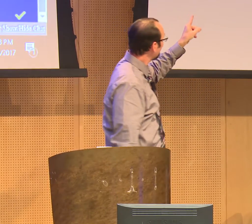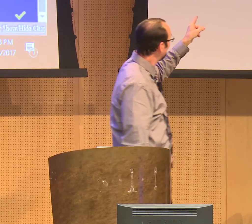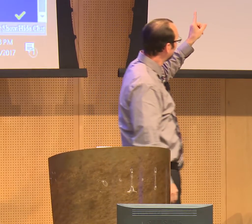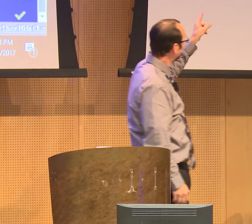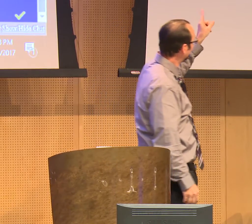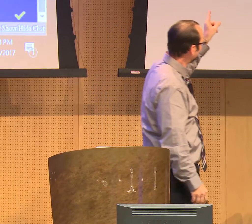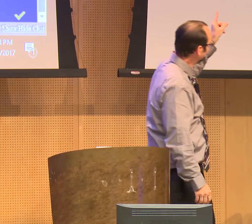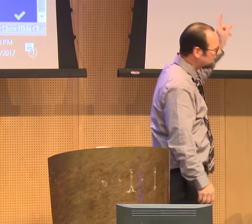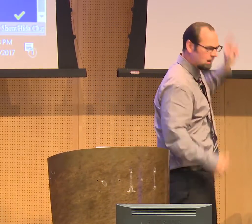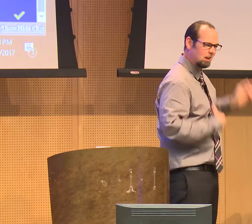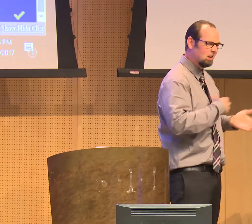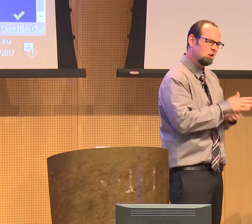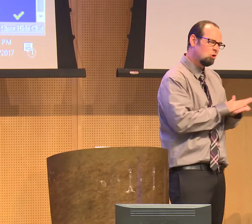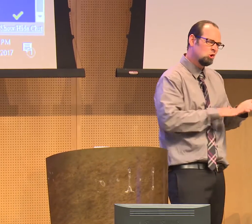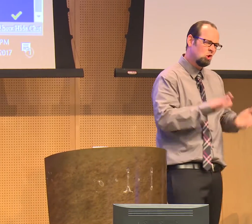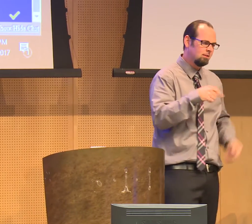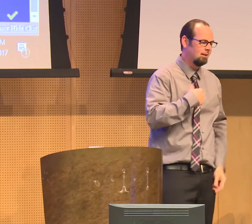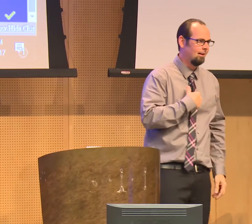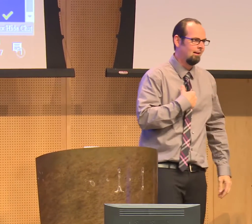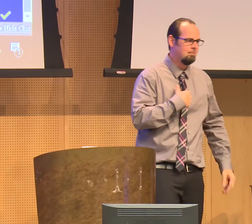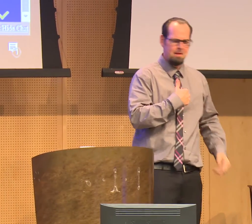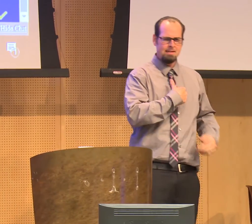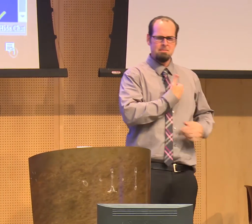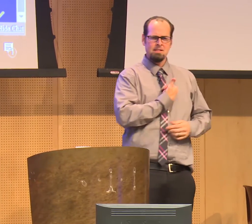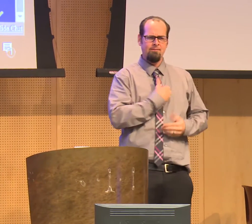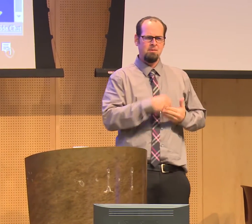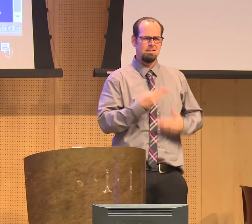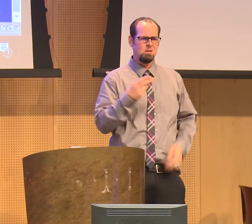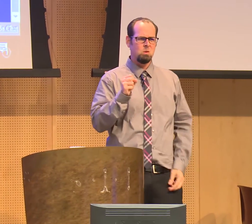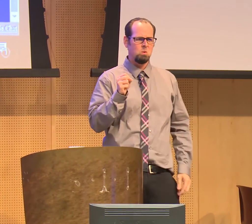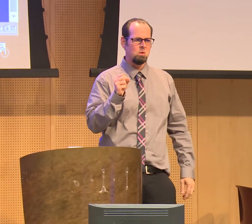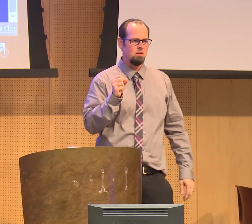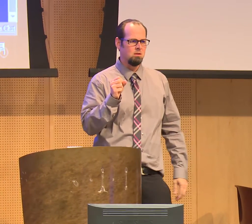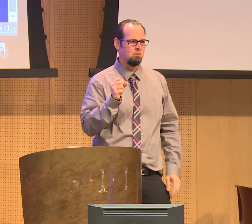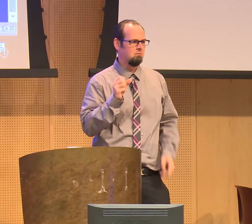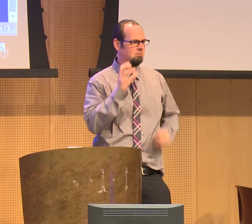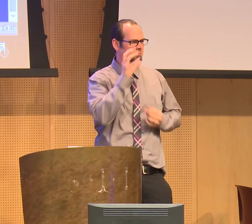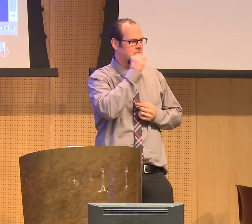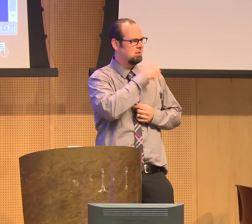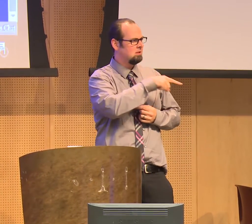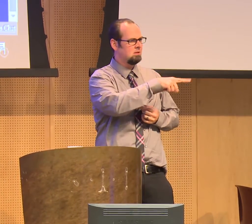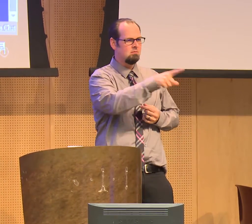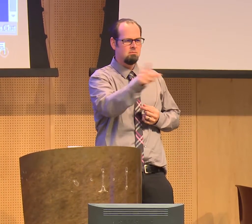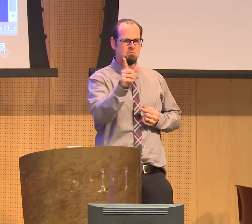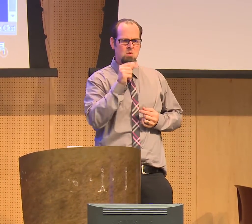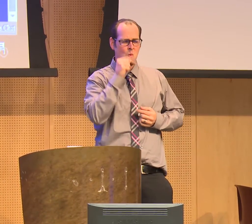Up here, college life. After high school,